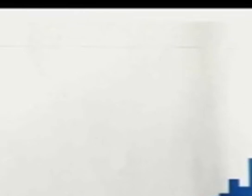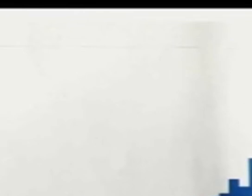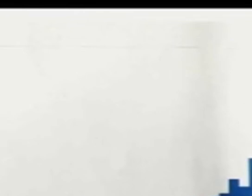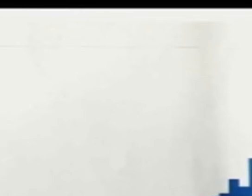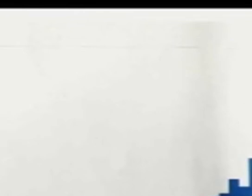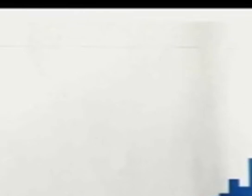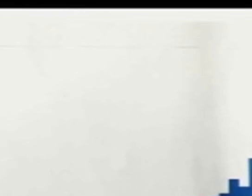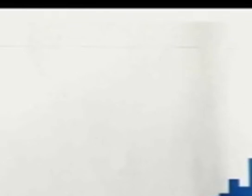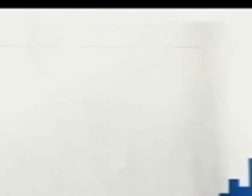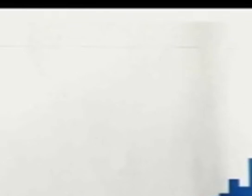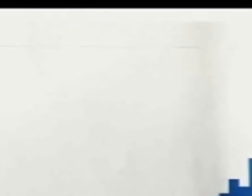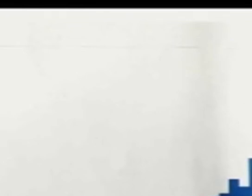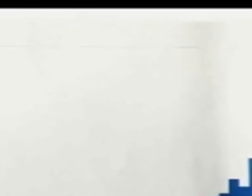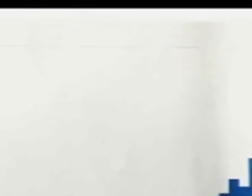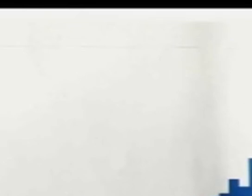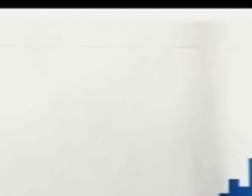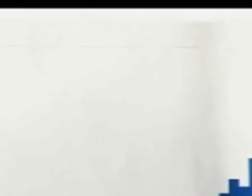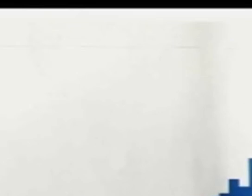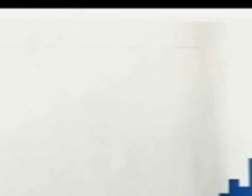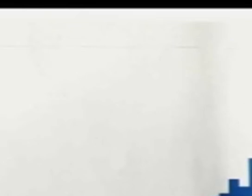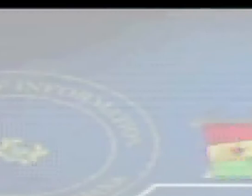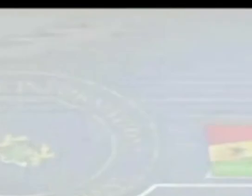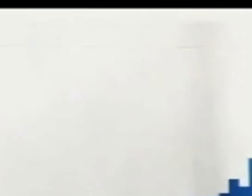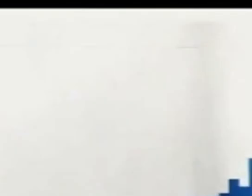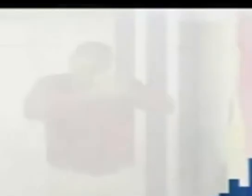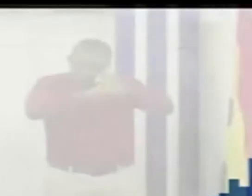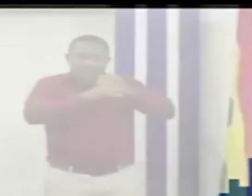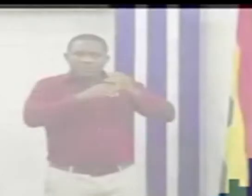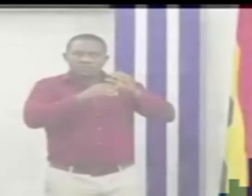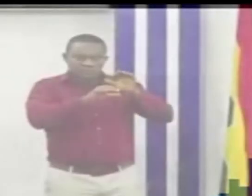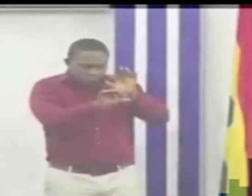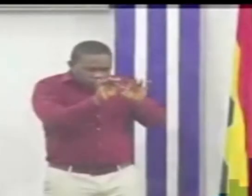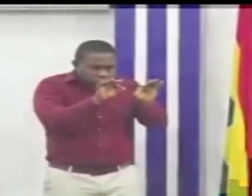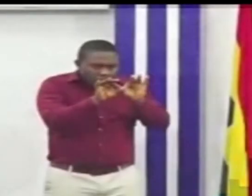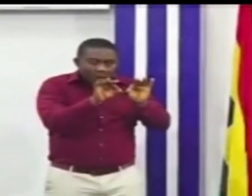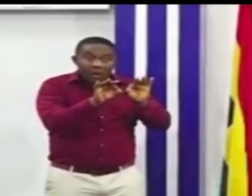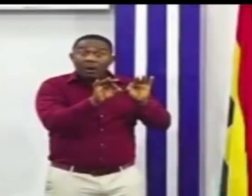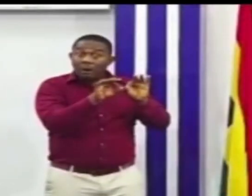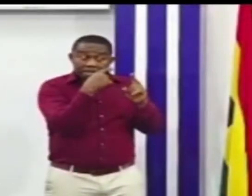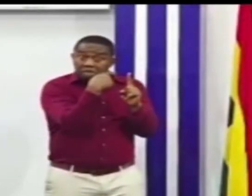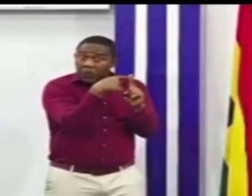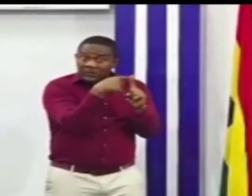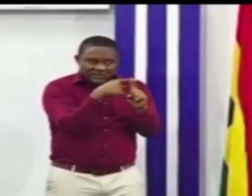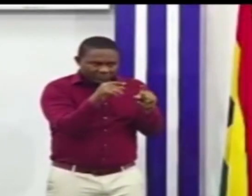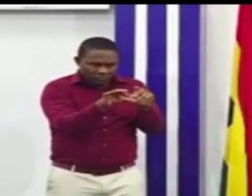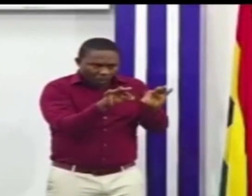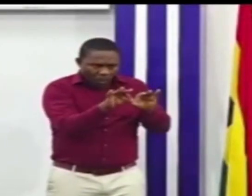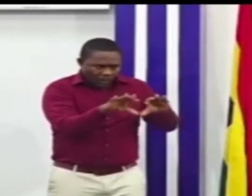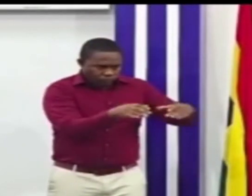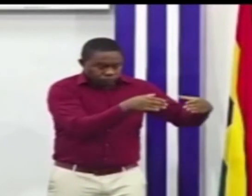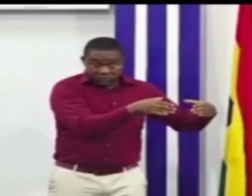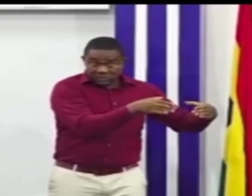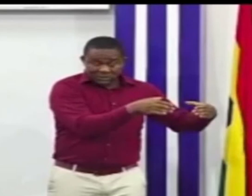and send to the lab to test to enable all the infected cases as early as possible put